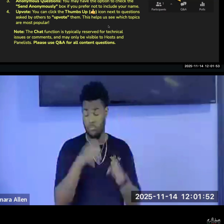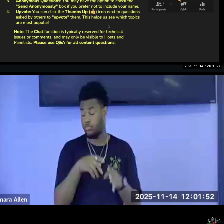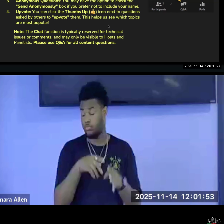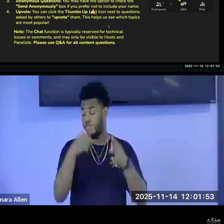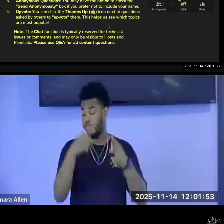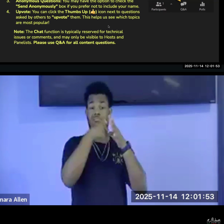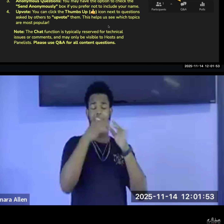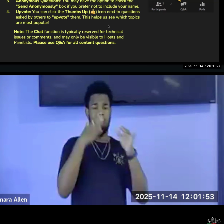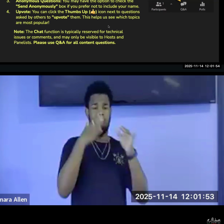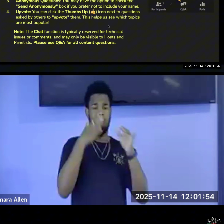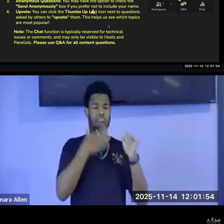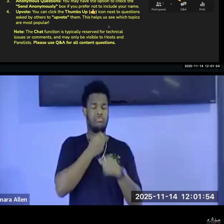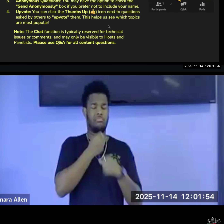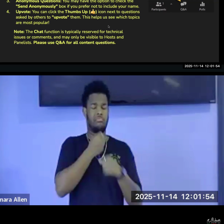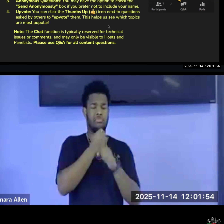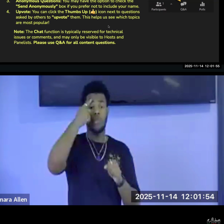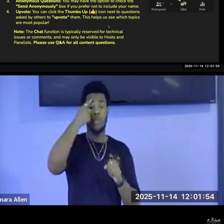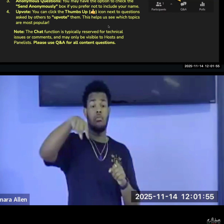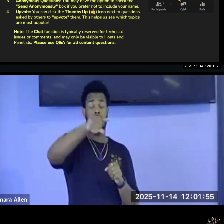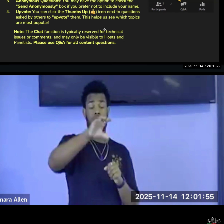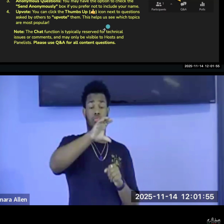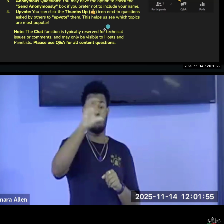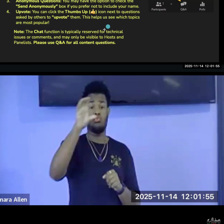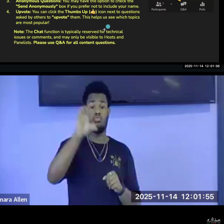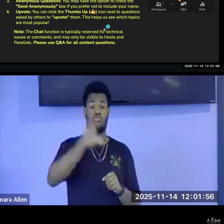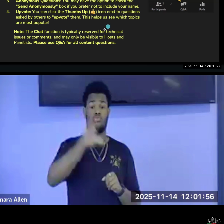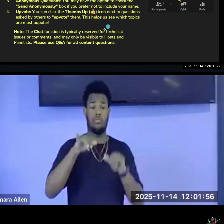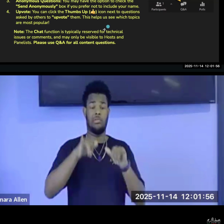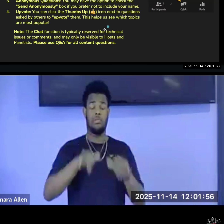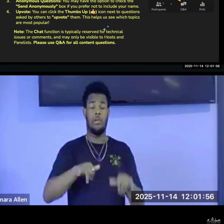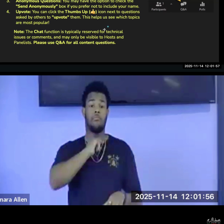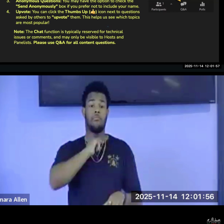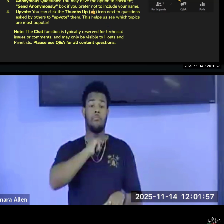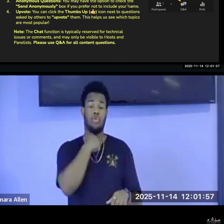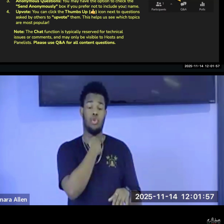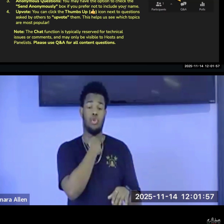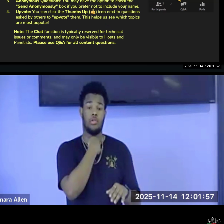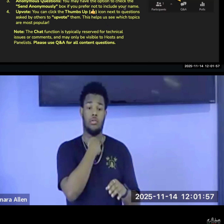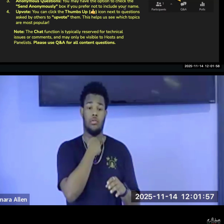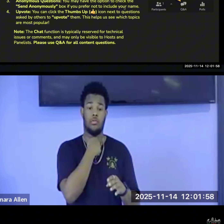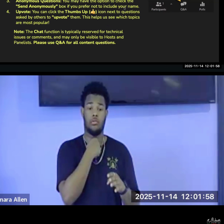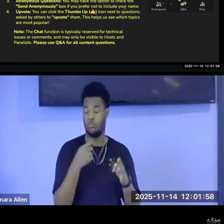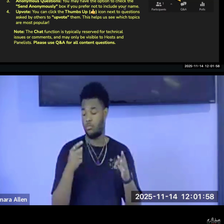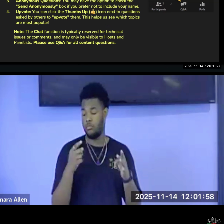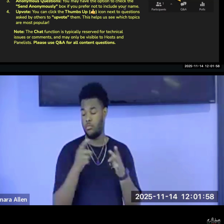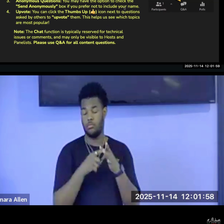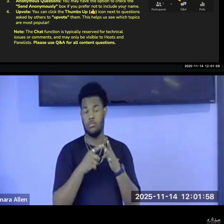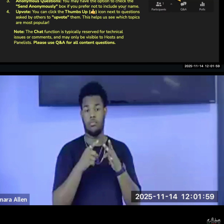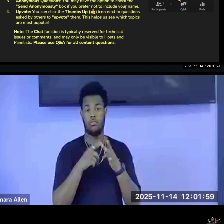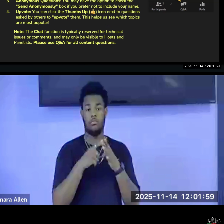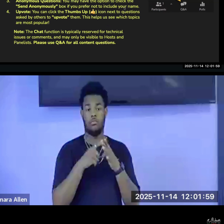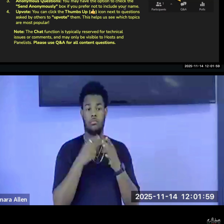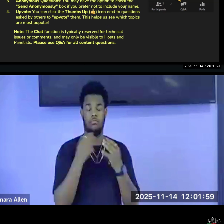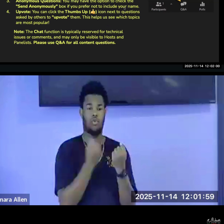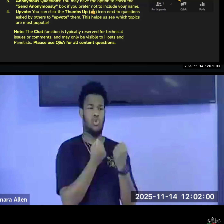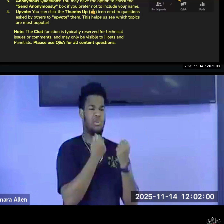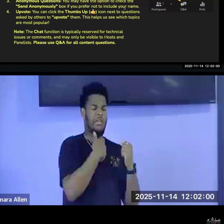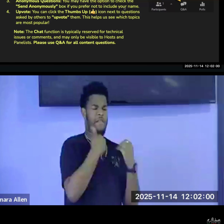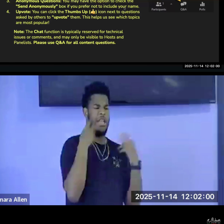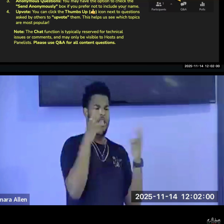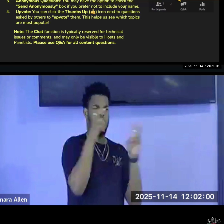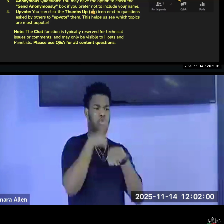All right, some webinar etiquettes for you all to follow on Zoom. You can please make sure that